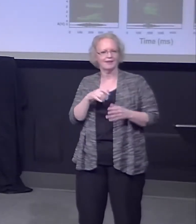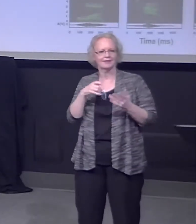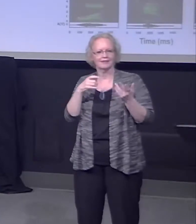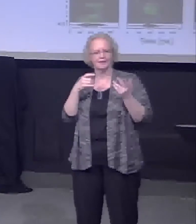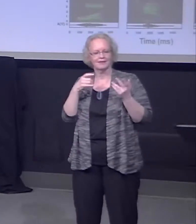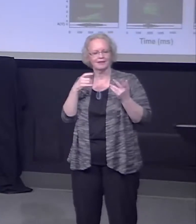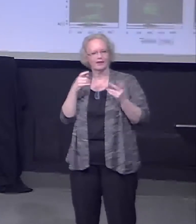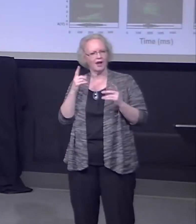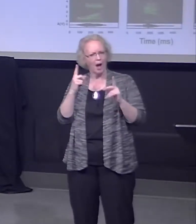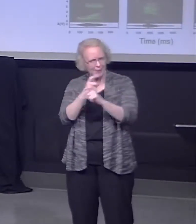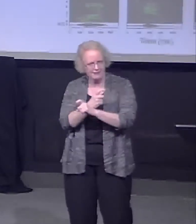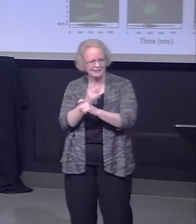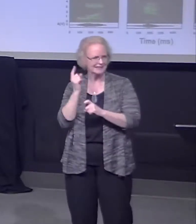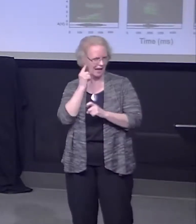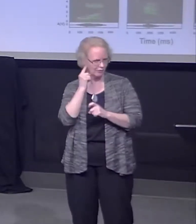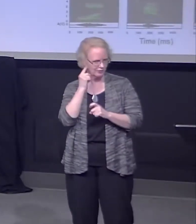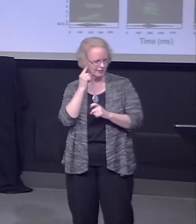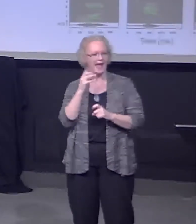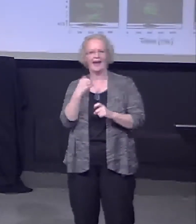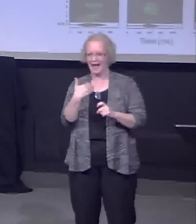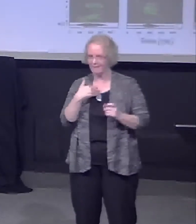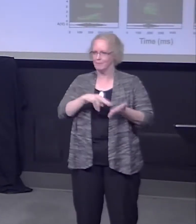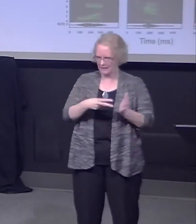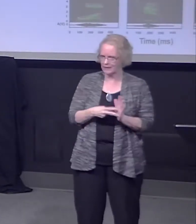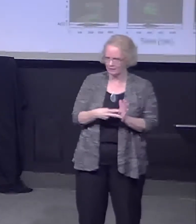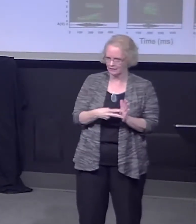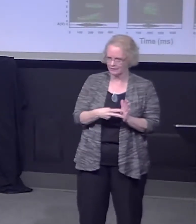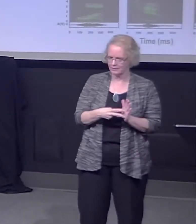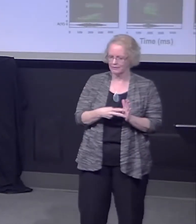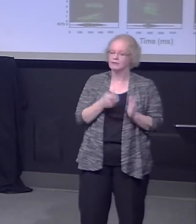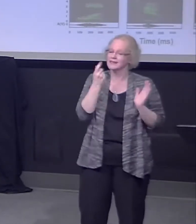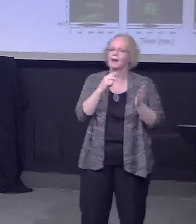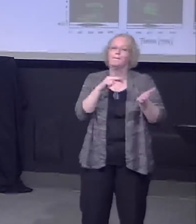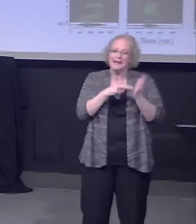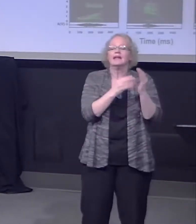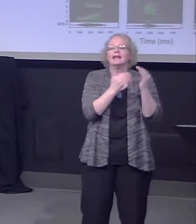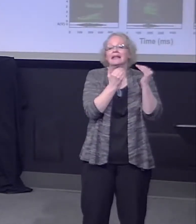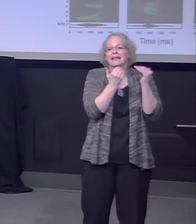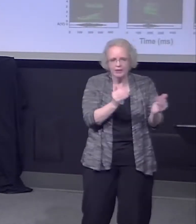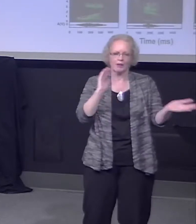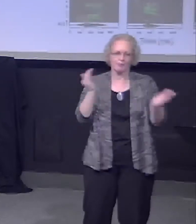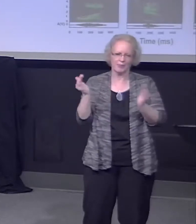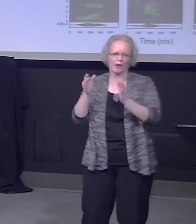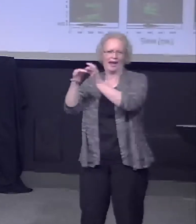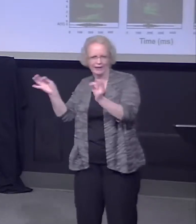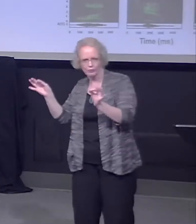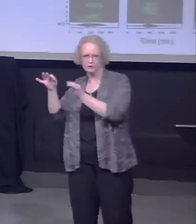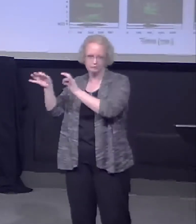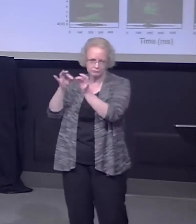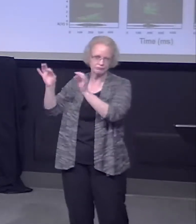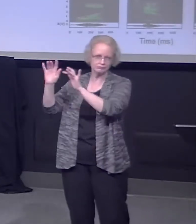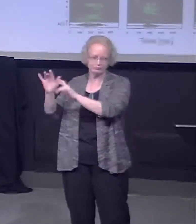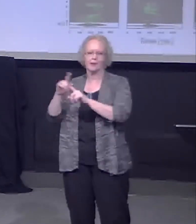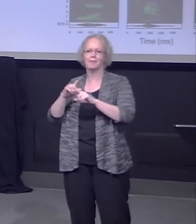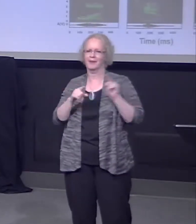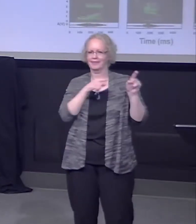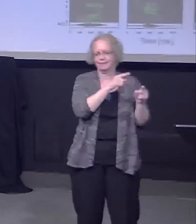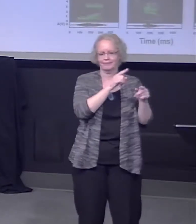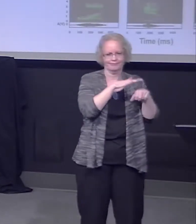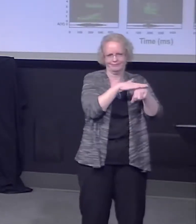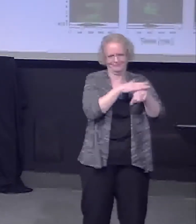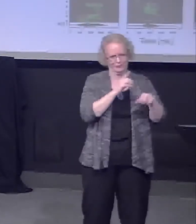have semantic meaning, obviously, even though it's very limited. You know, compared to language, this is, you could say, this is